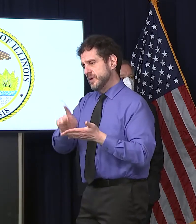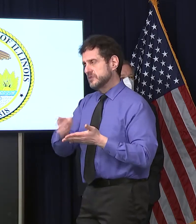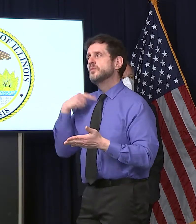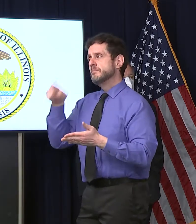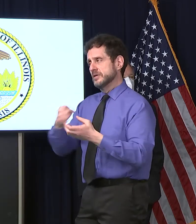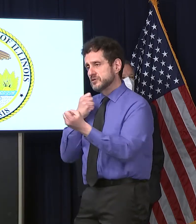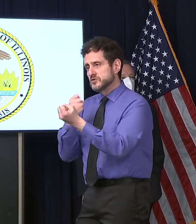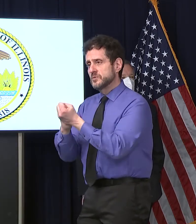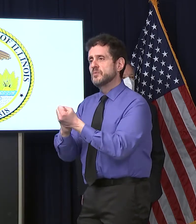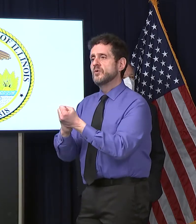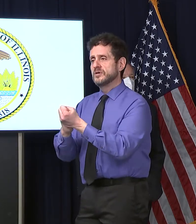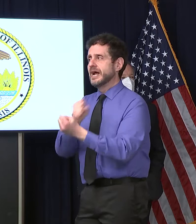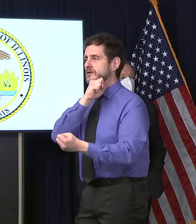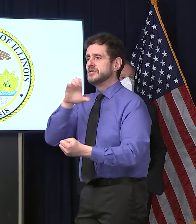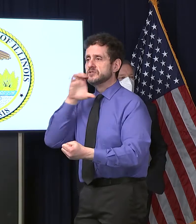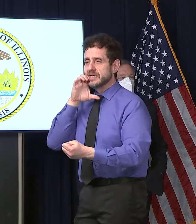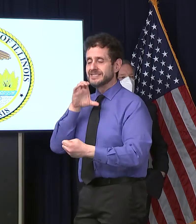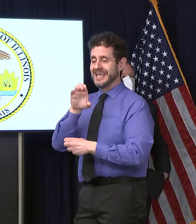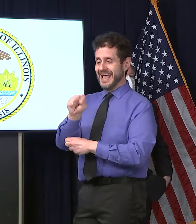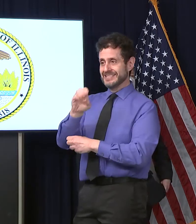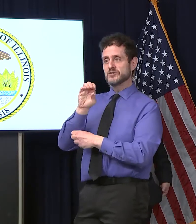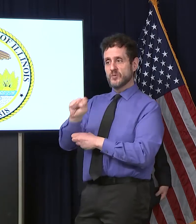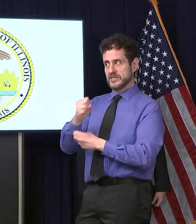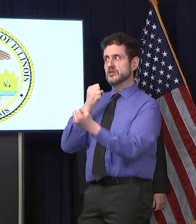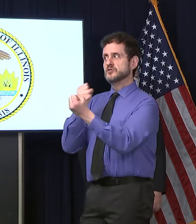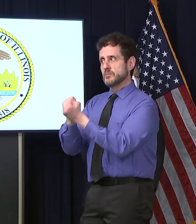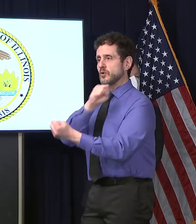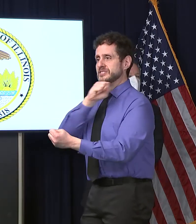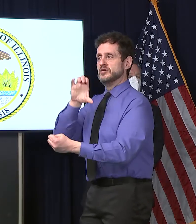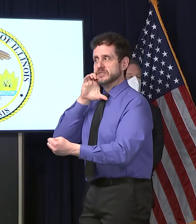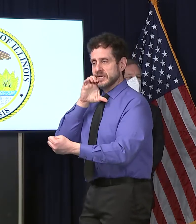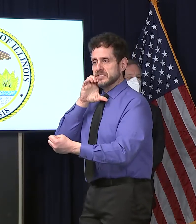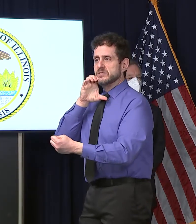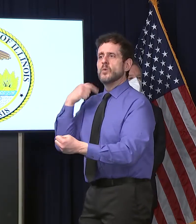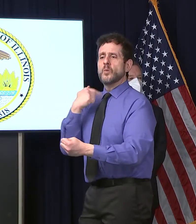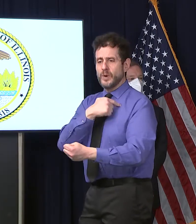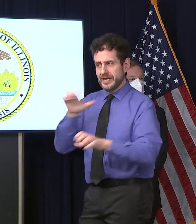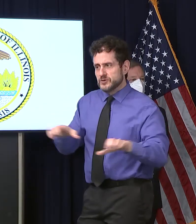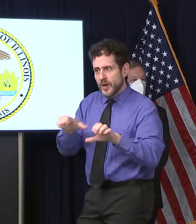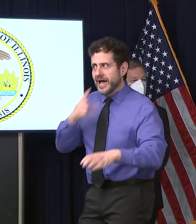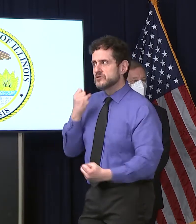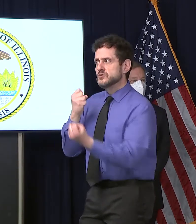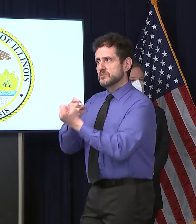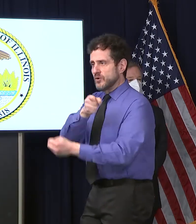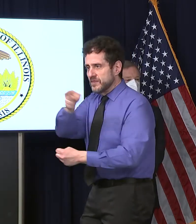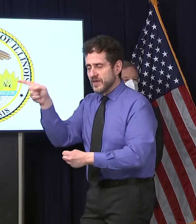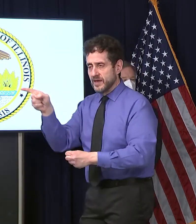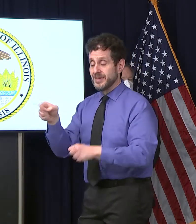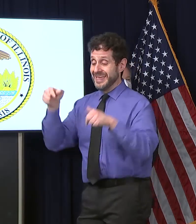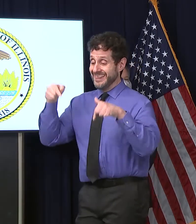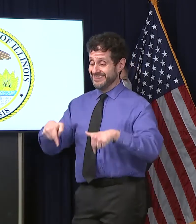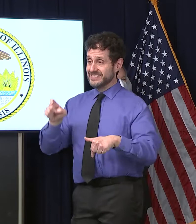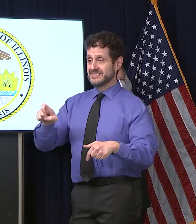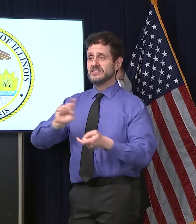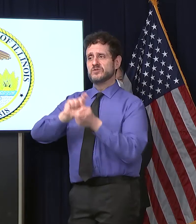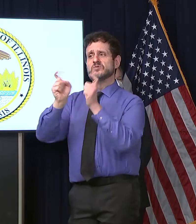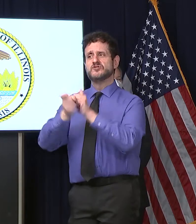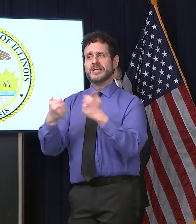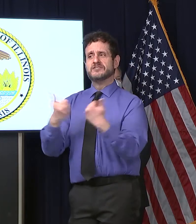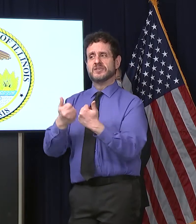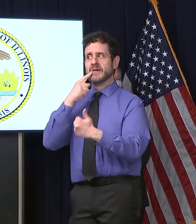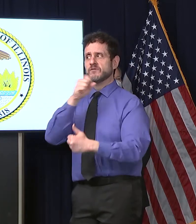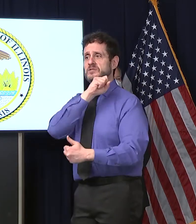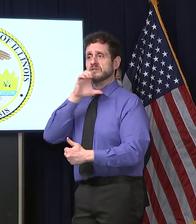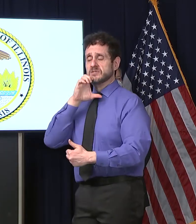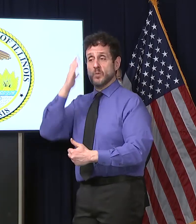our SOS call to action for them. We need to make this a game-changing moment for our seniors, and the reason why is